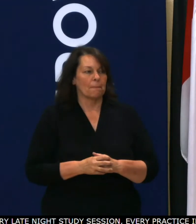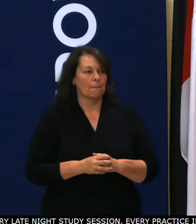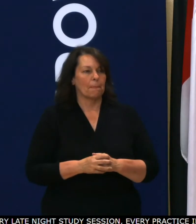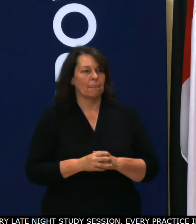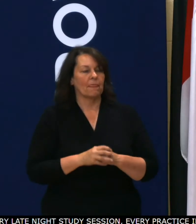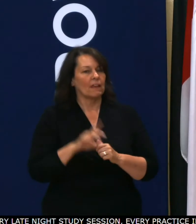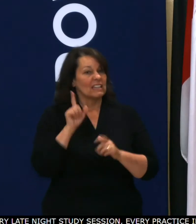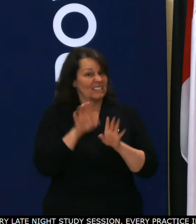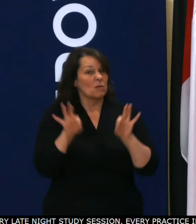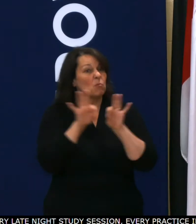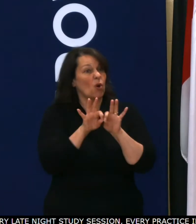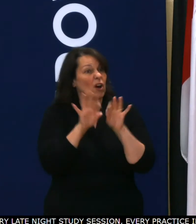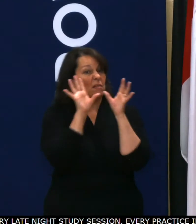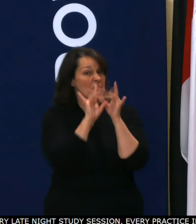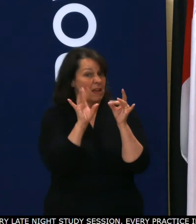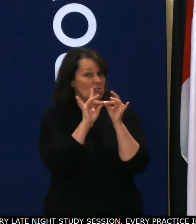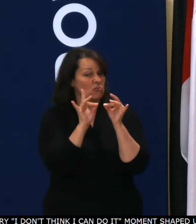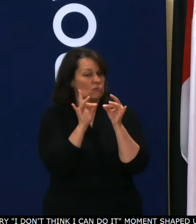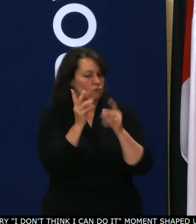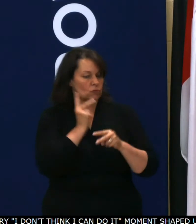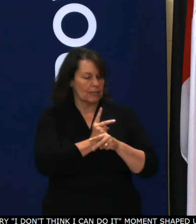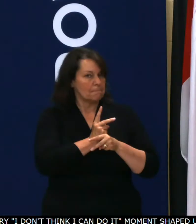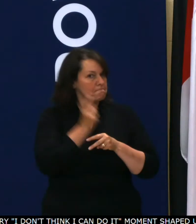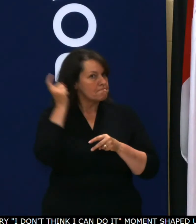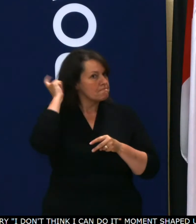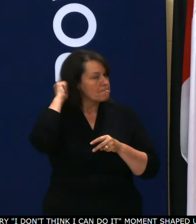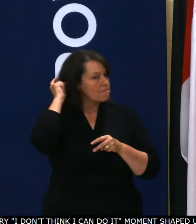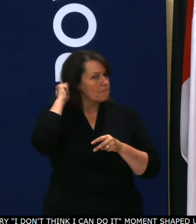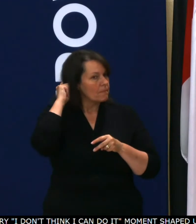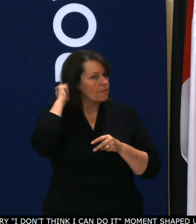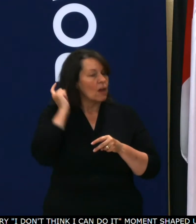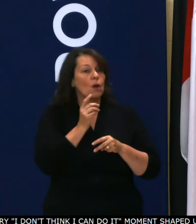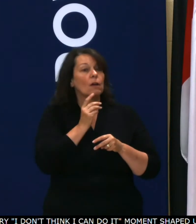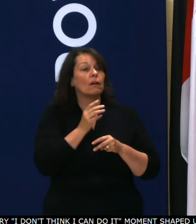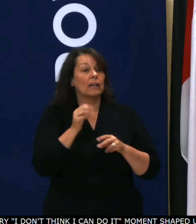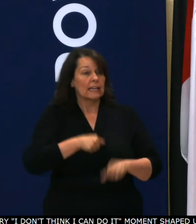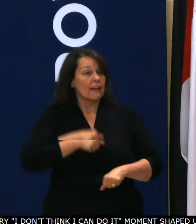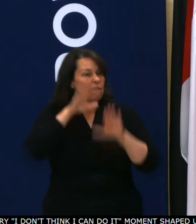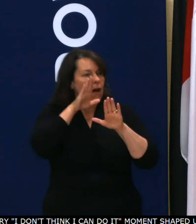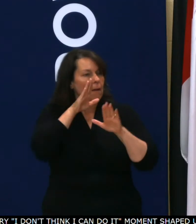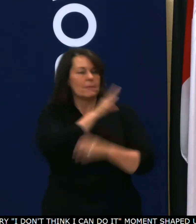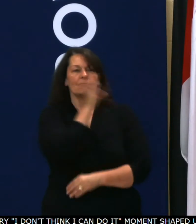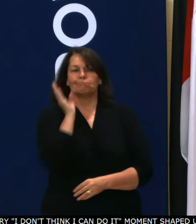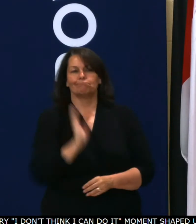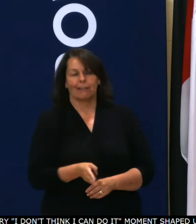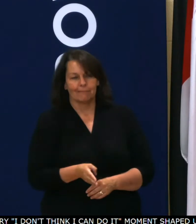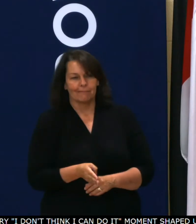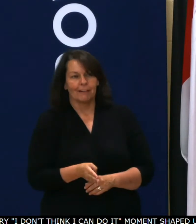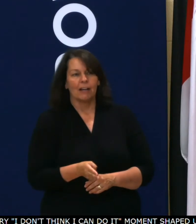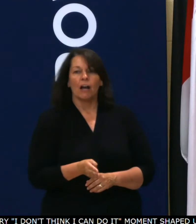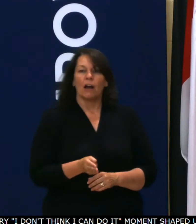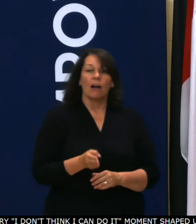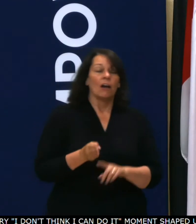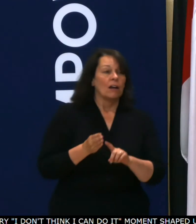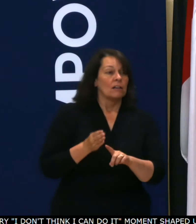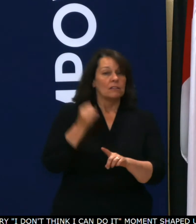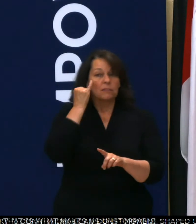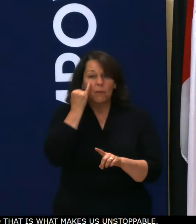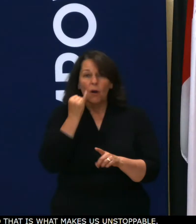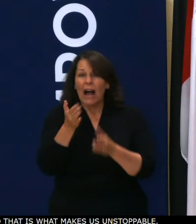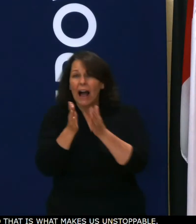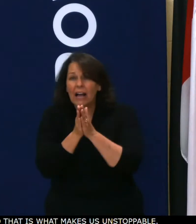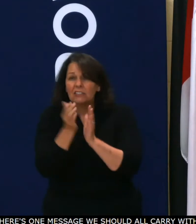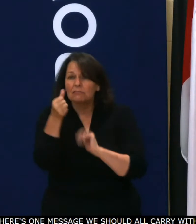carry with us today, it's this: don't ever give up. When the rejection comes, when